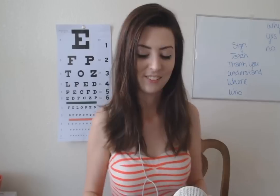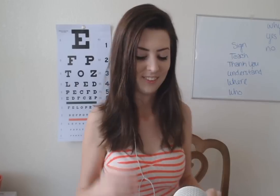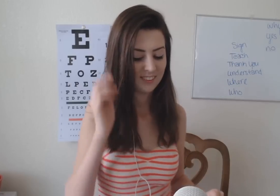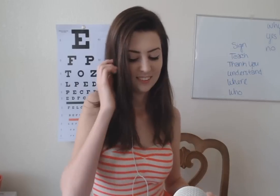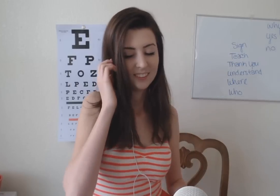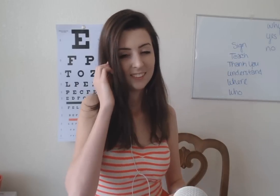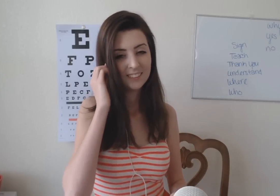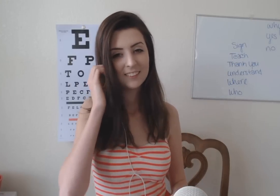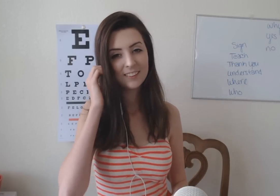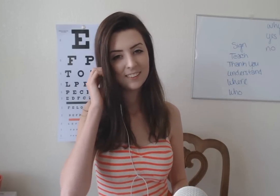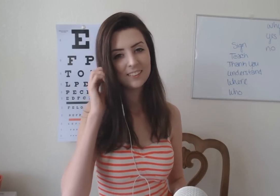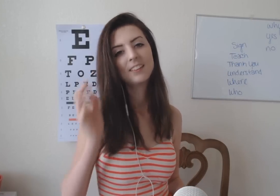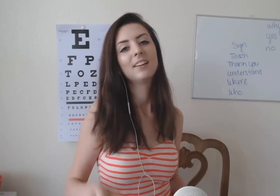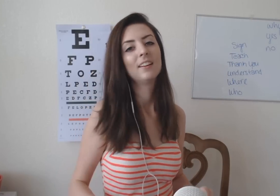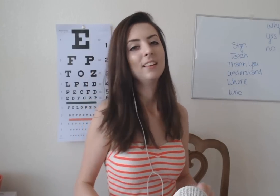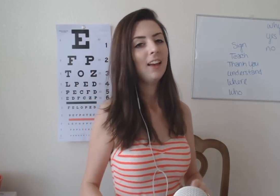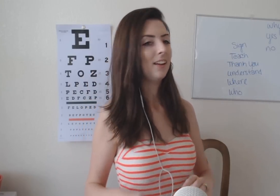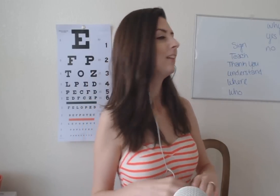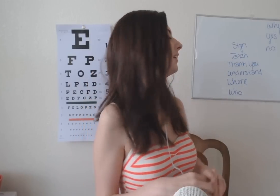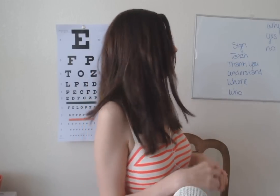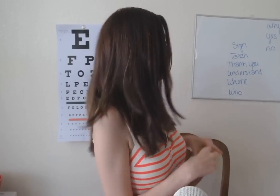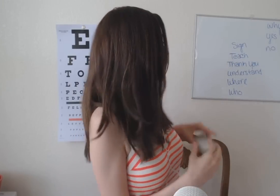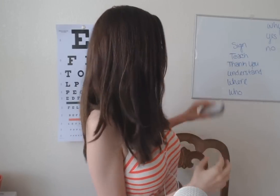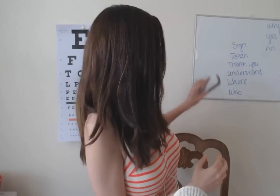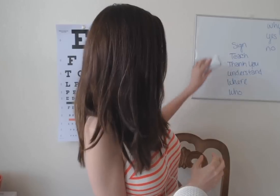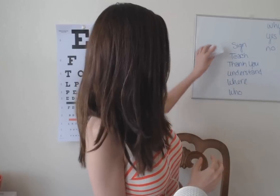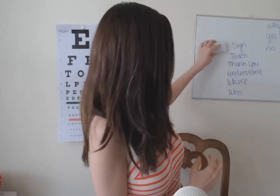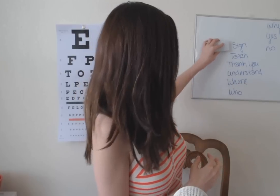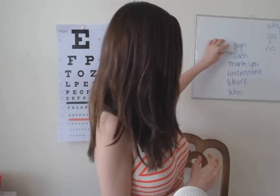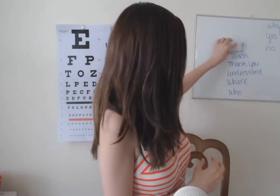Perfect. Yeah, definitely.